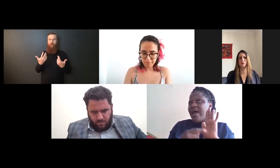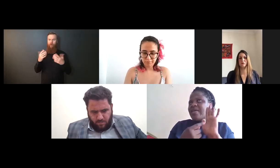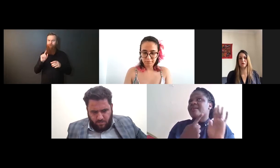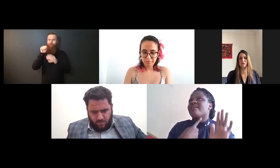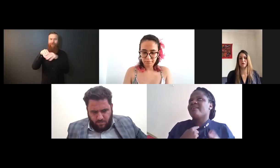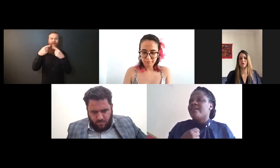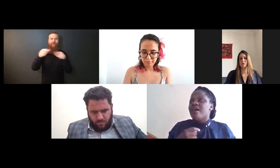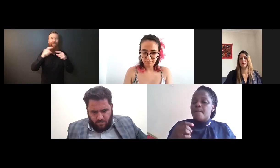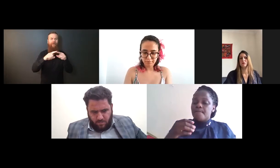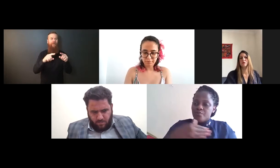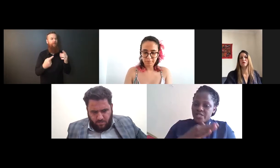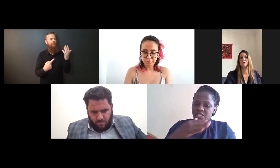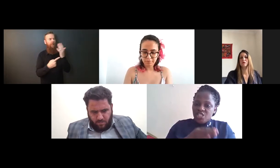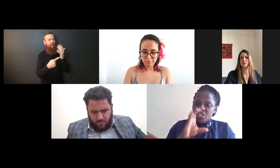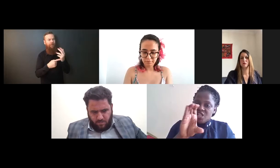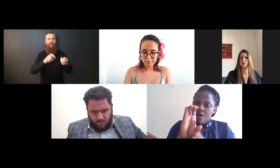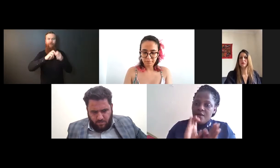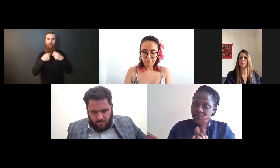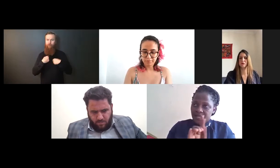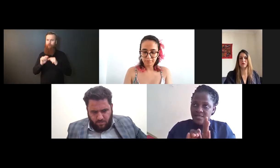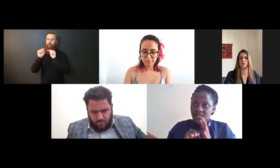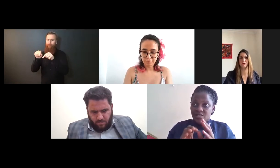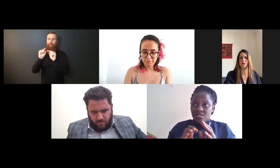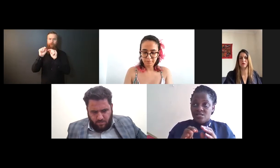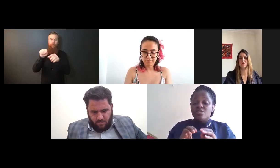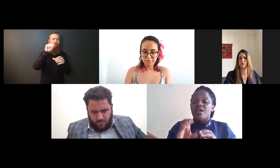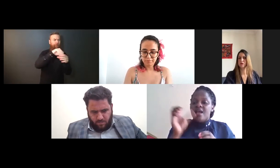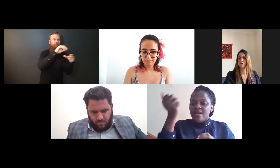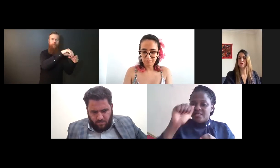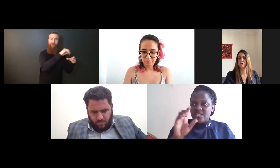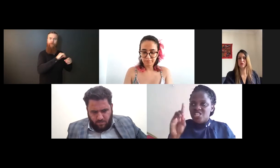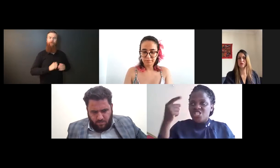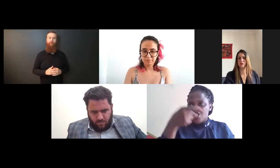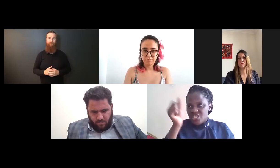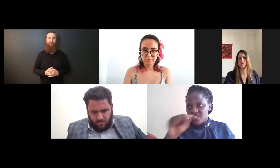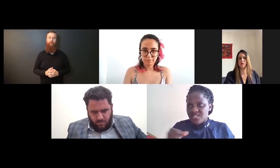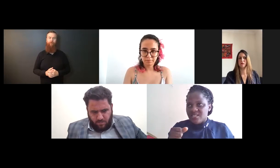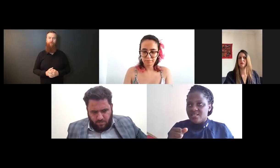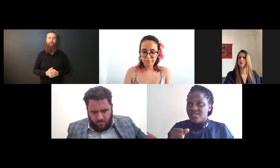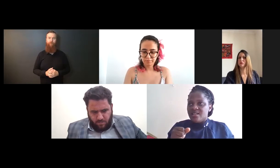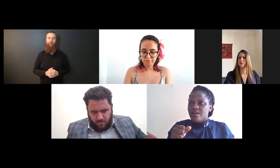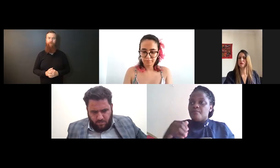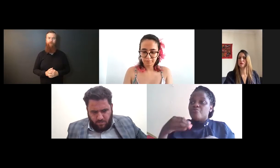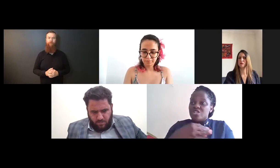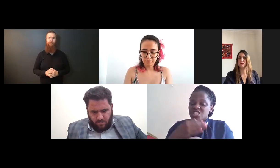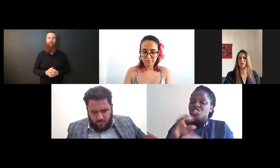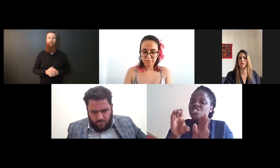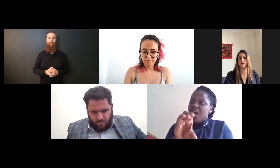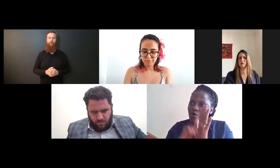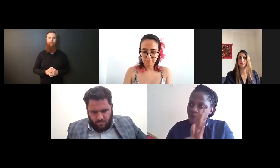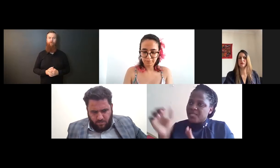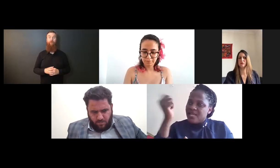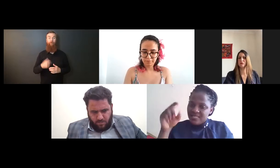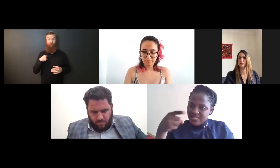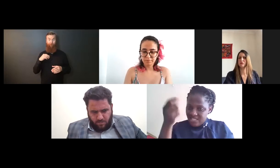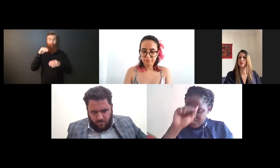the different knowledge that I received from the bridge, from the